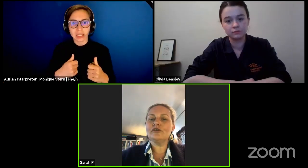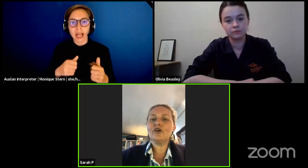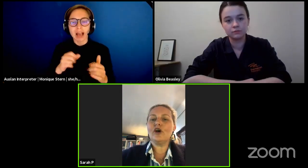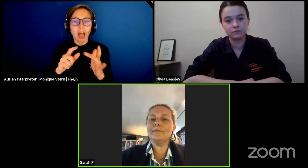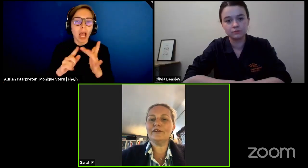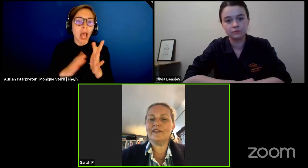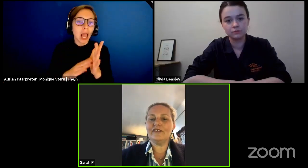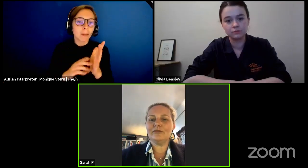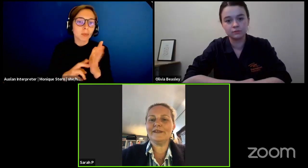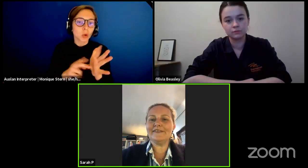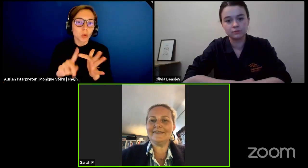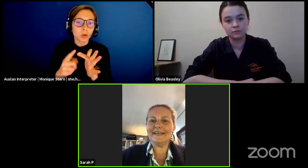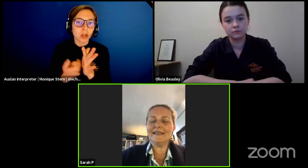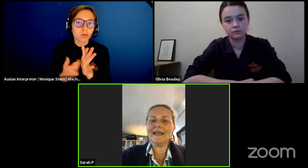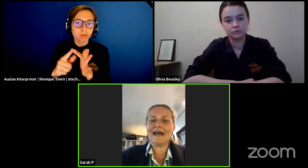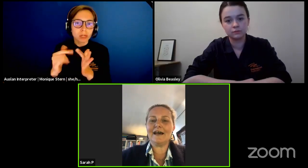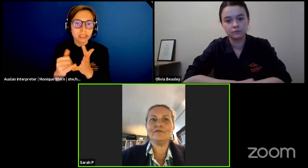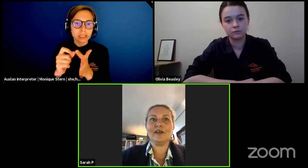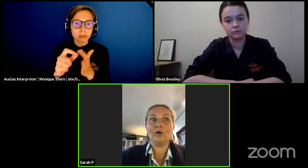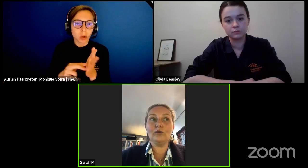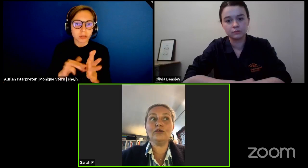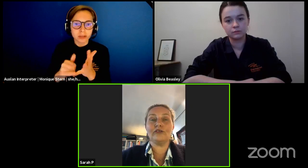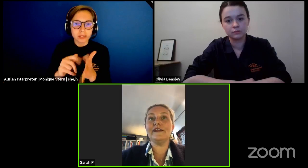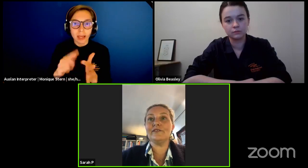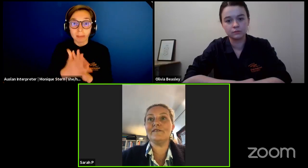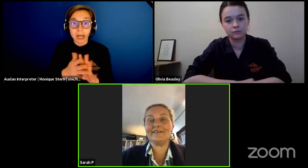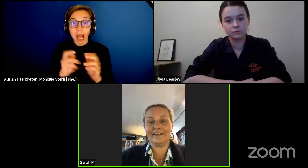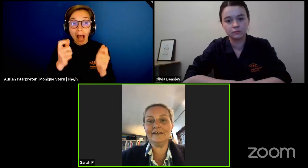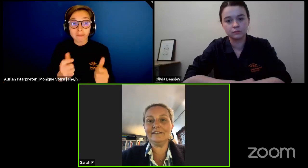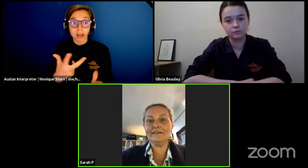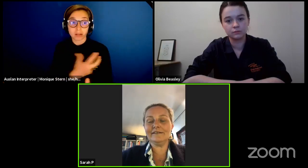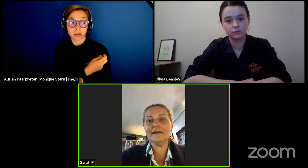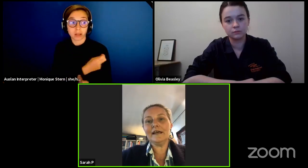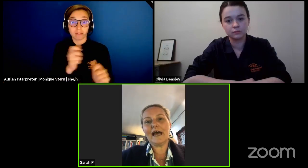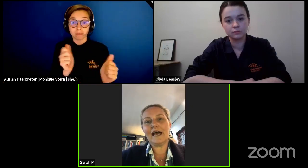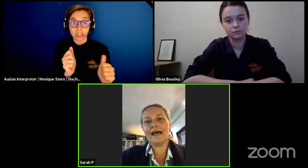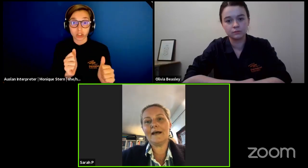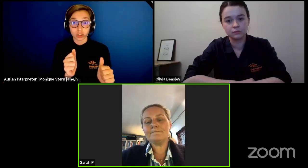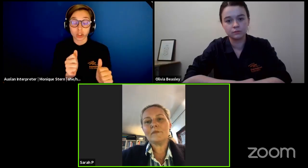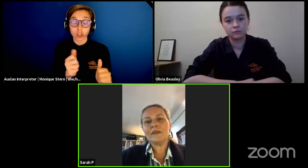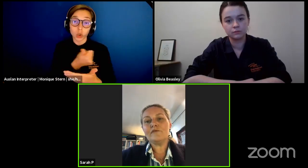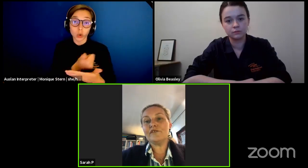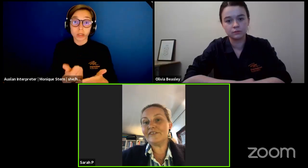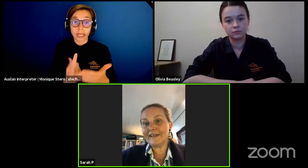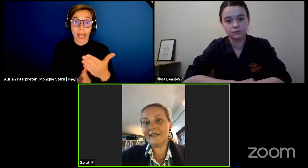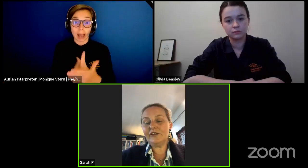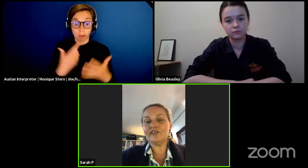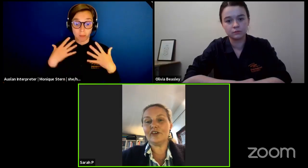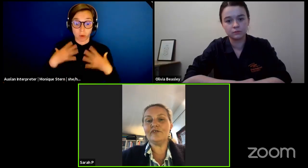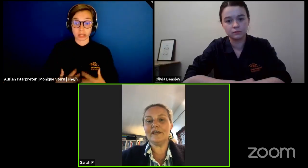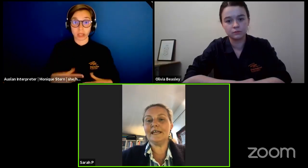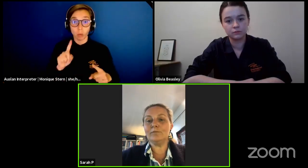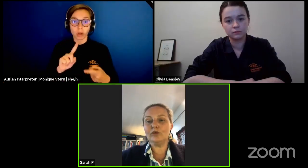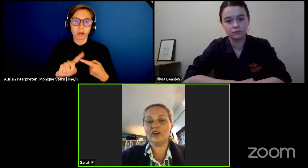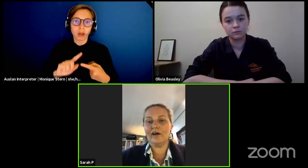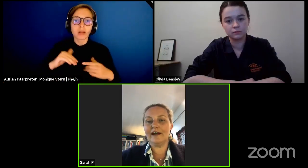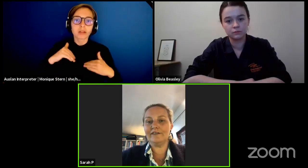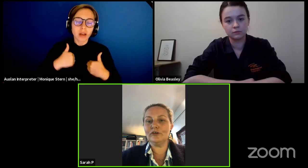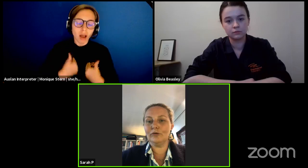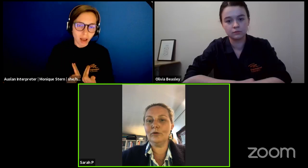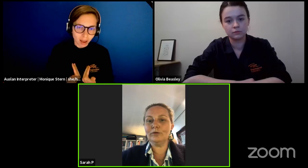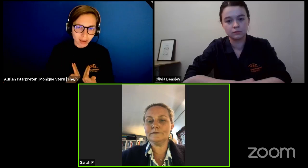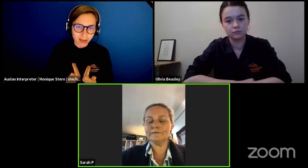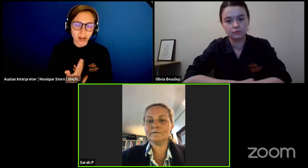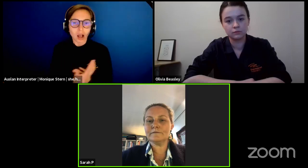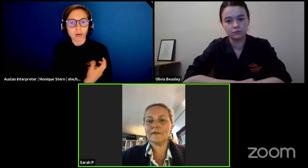So the most common things we see after all 3 of the vaccines are fatigue, so feeling more tired